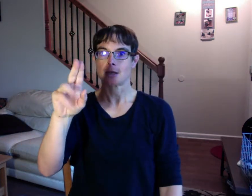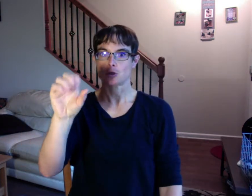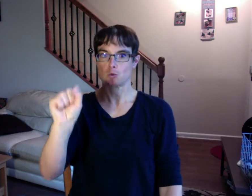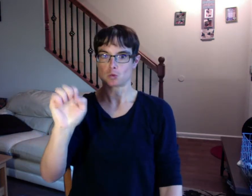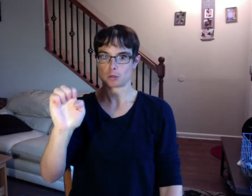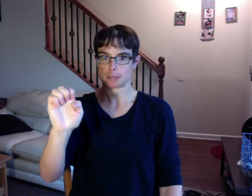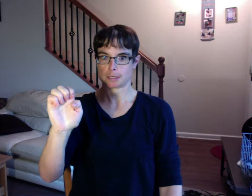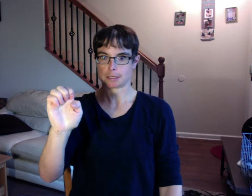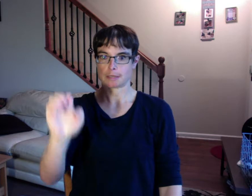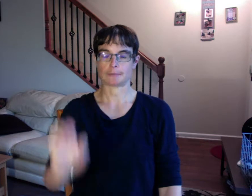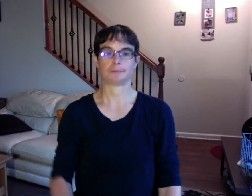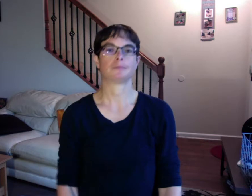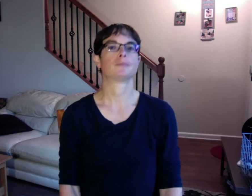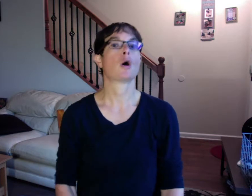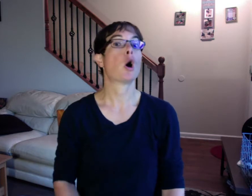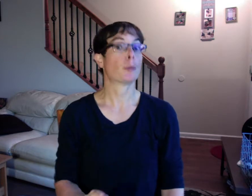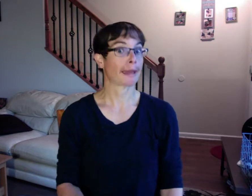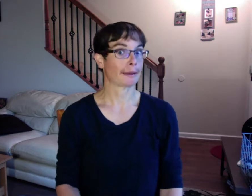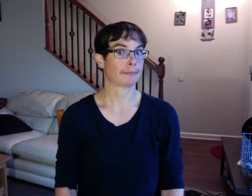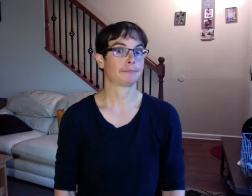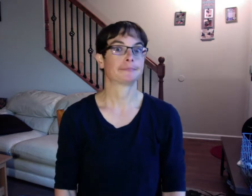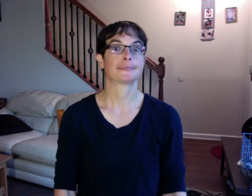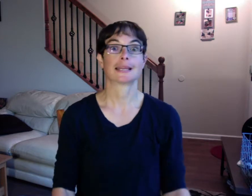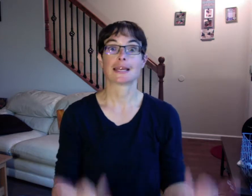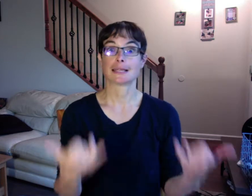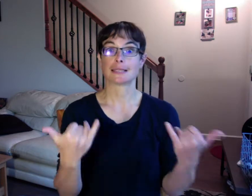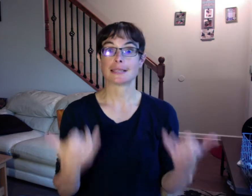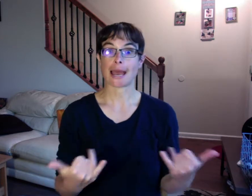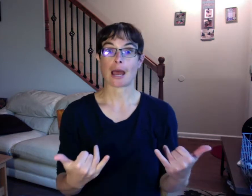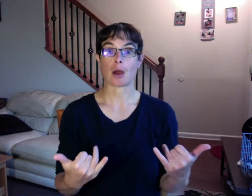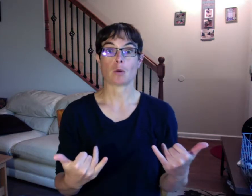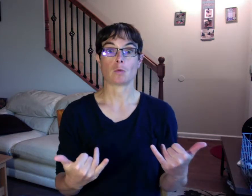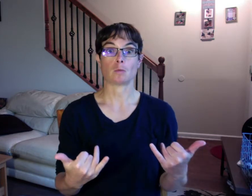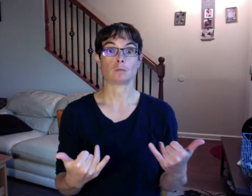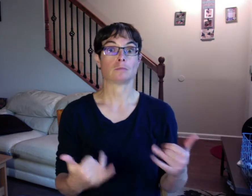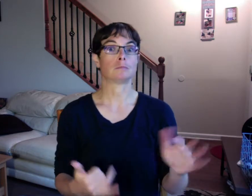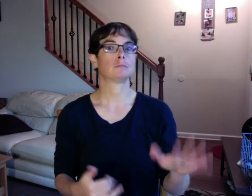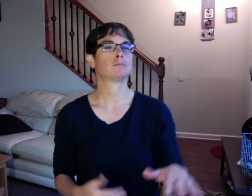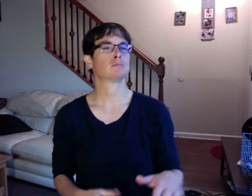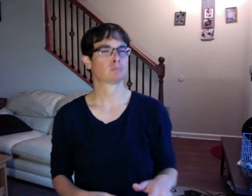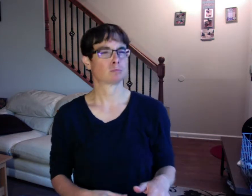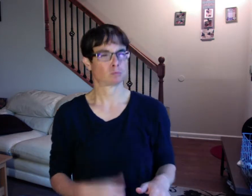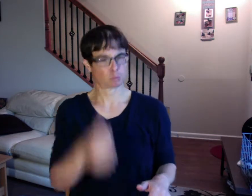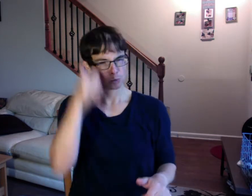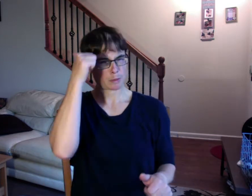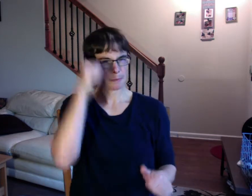Who remembers learning about the right angle yesterday? Yeah.